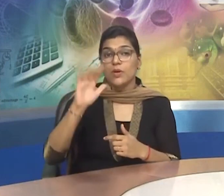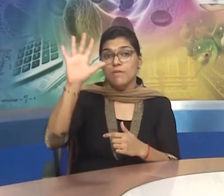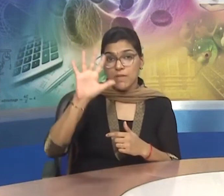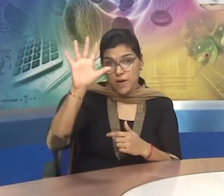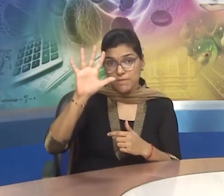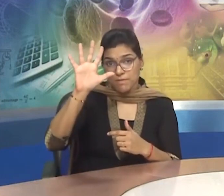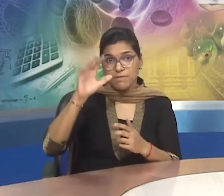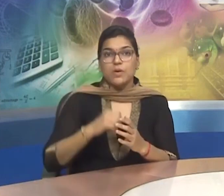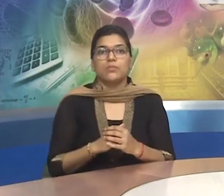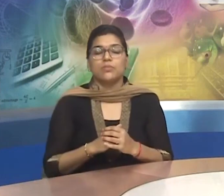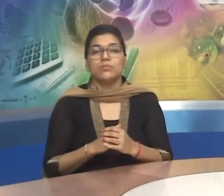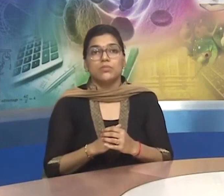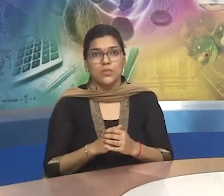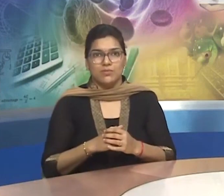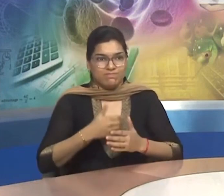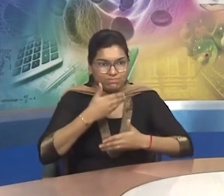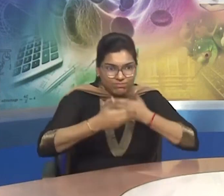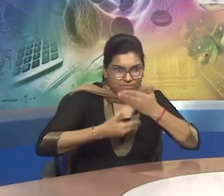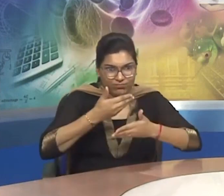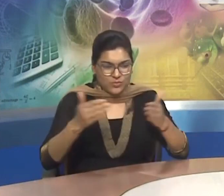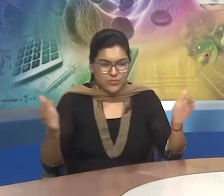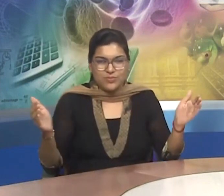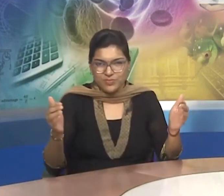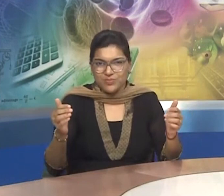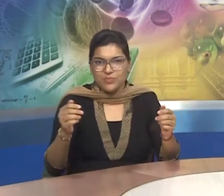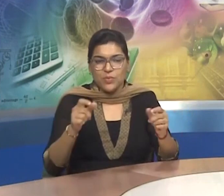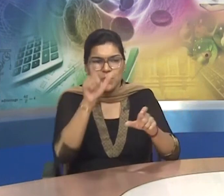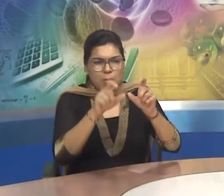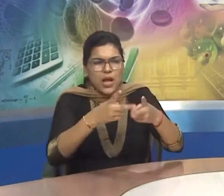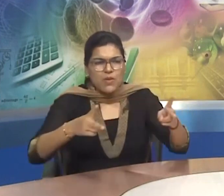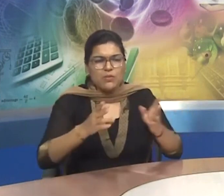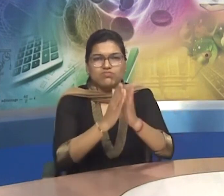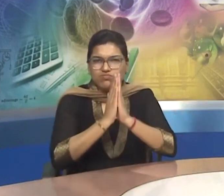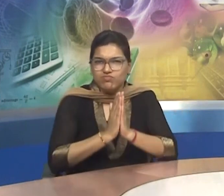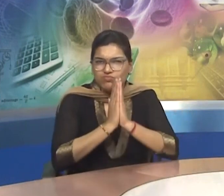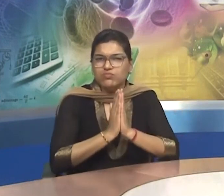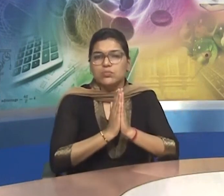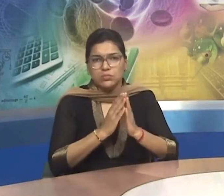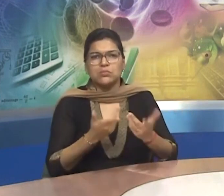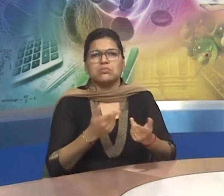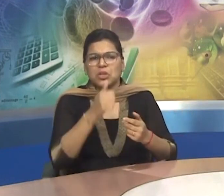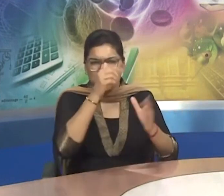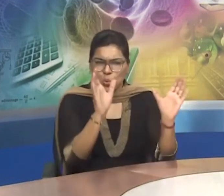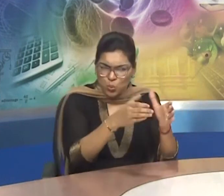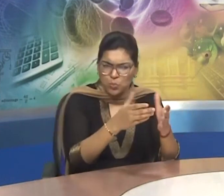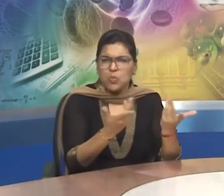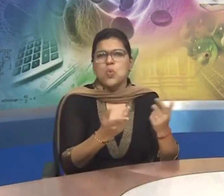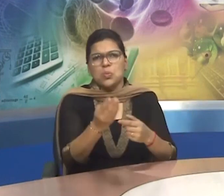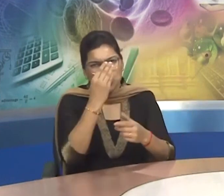caste person. We cannot do this. The fifth point explains that